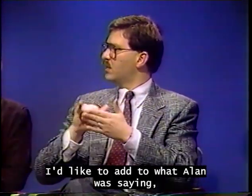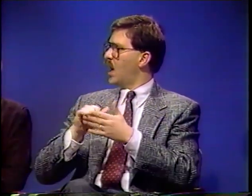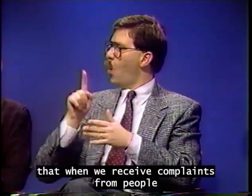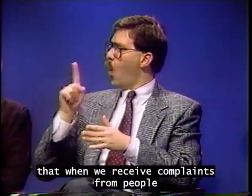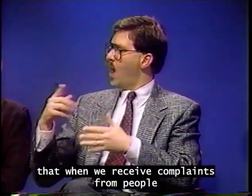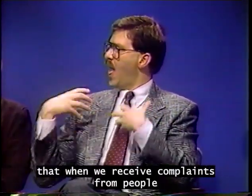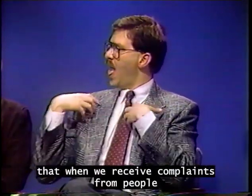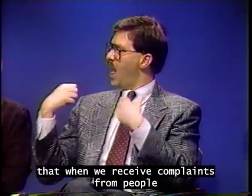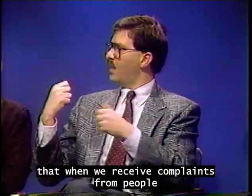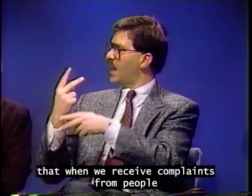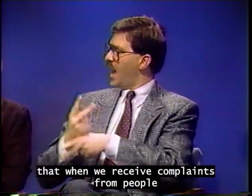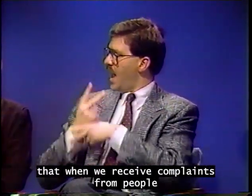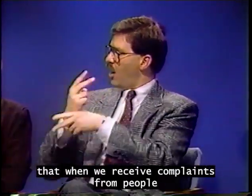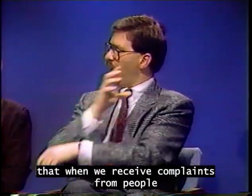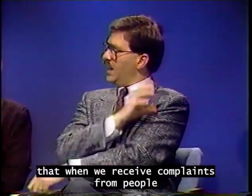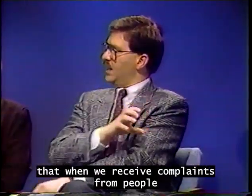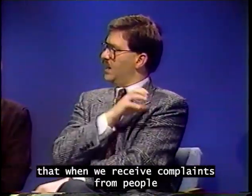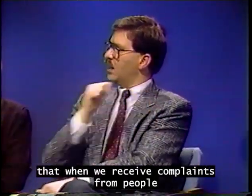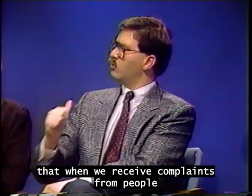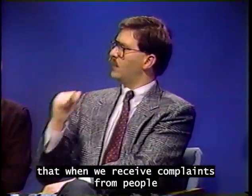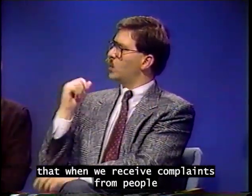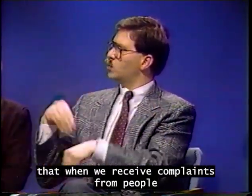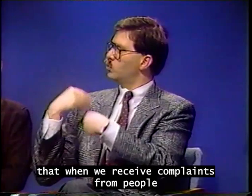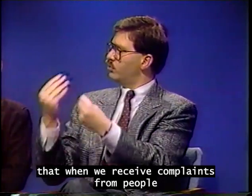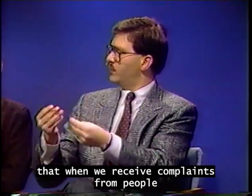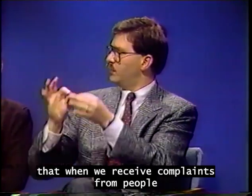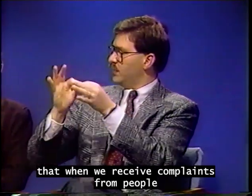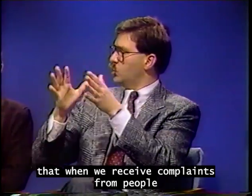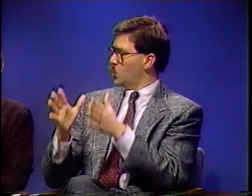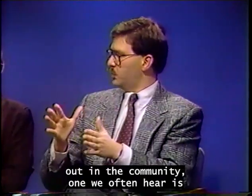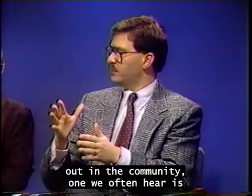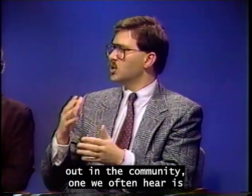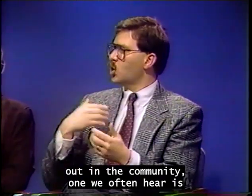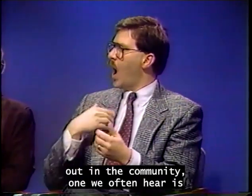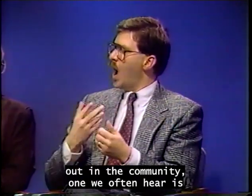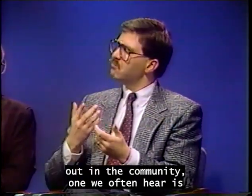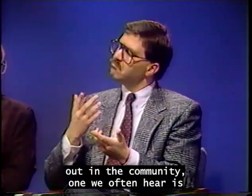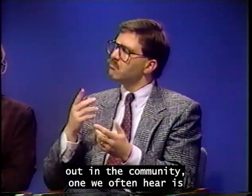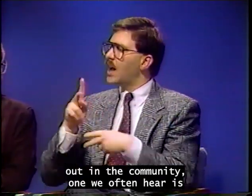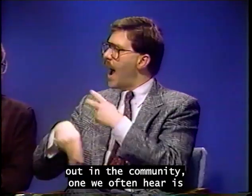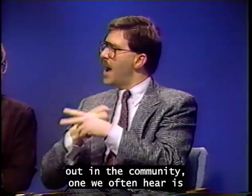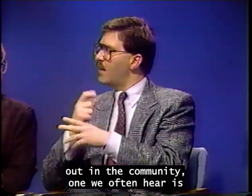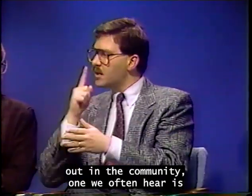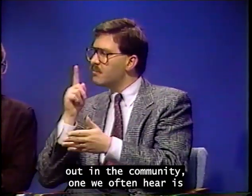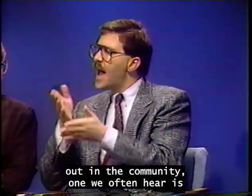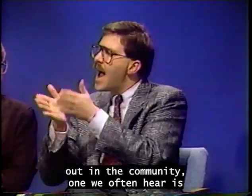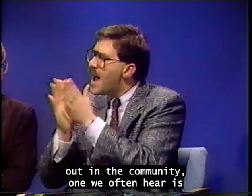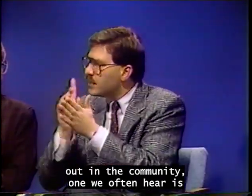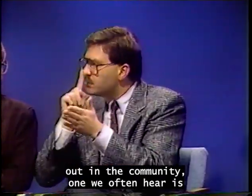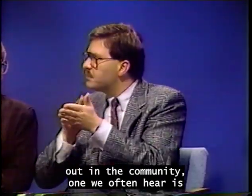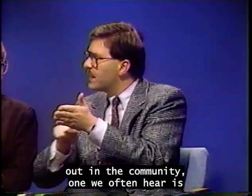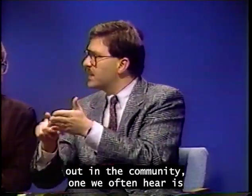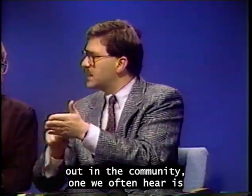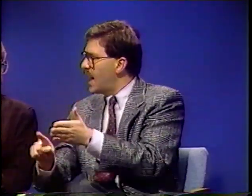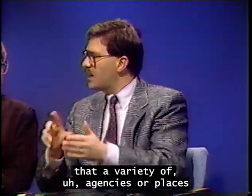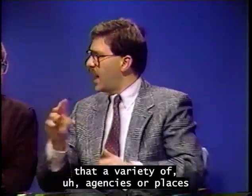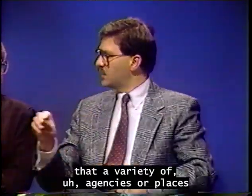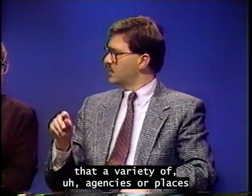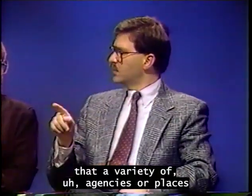saying, that when we receive complaints from people out in the community, one we often hear is that a